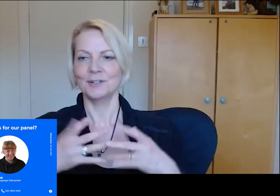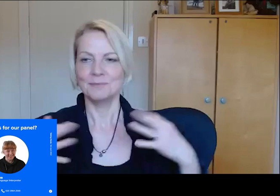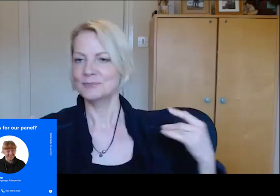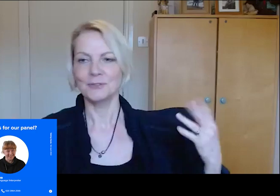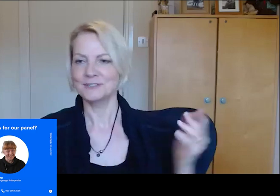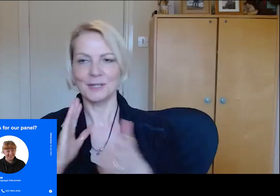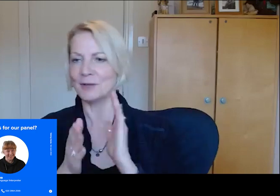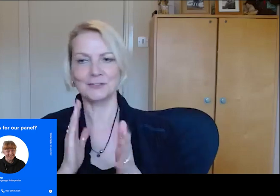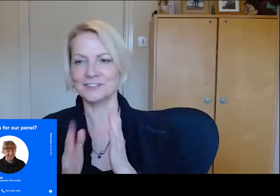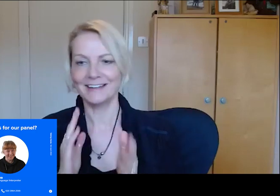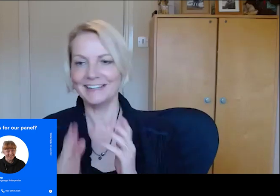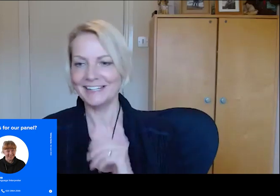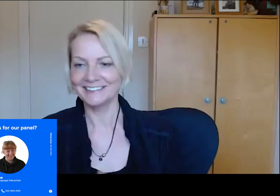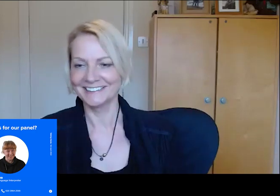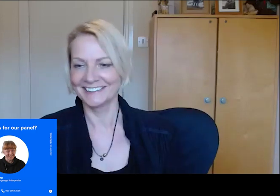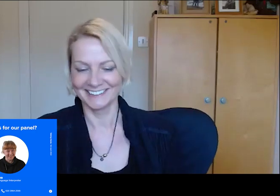from doing so much signing?